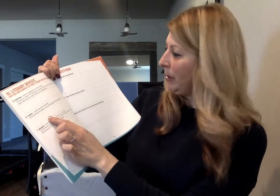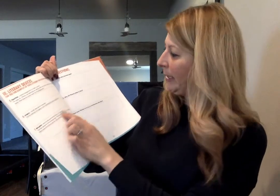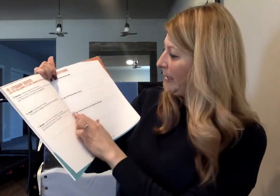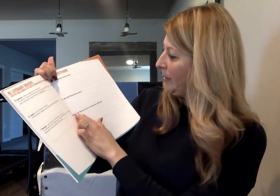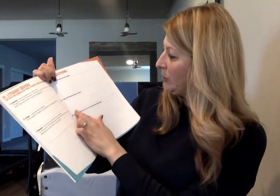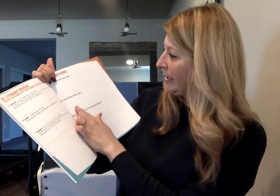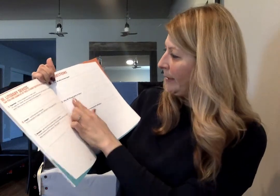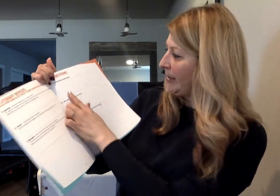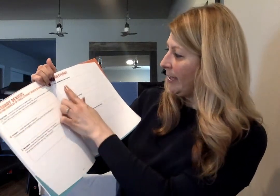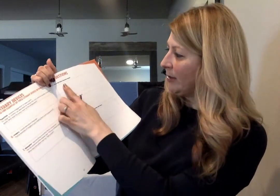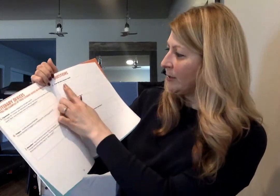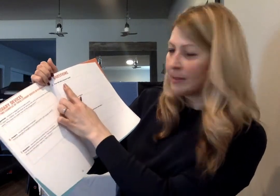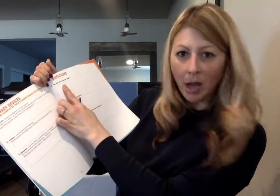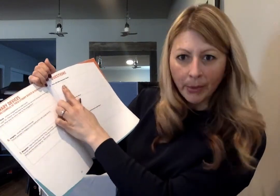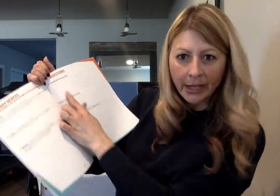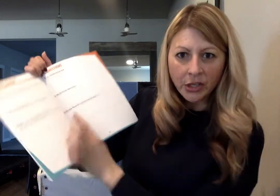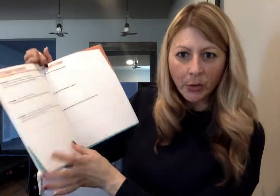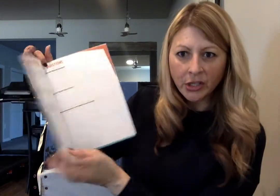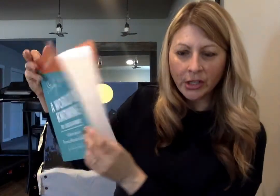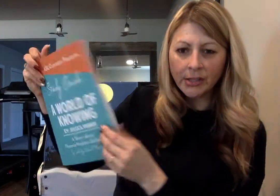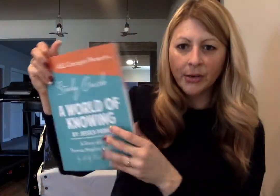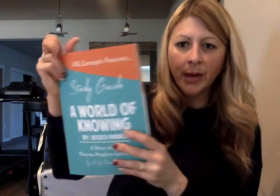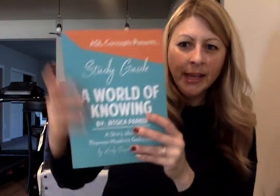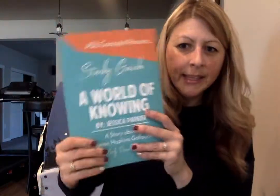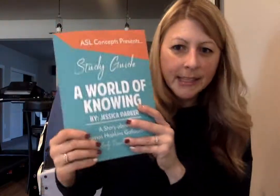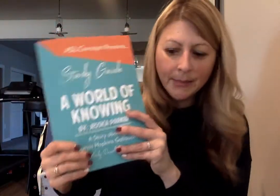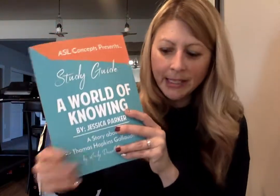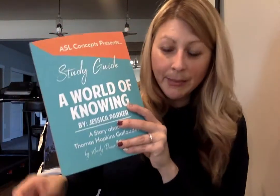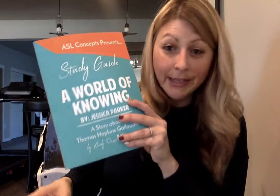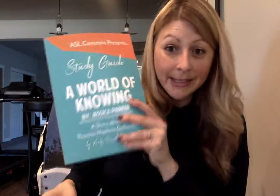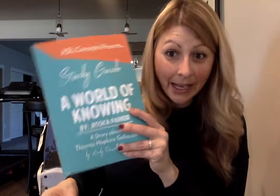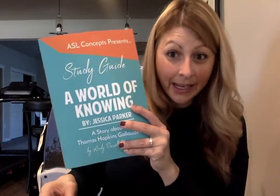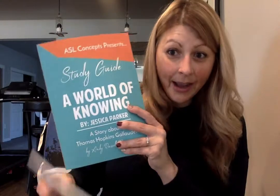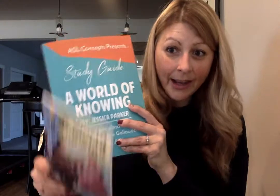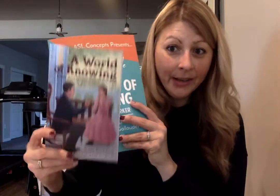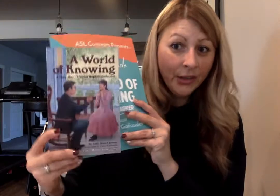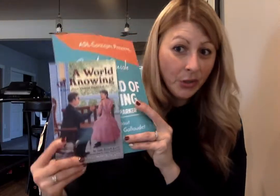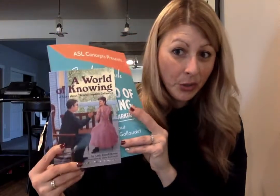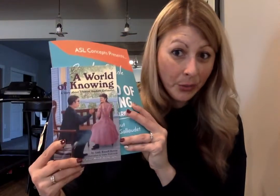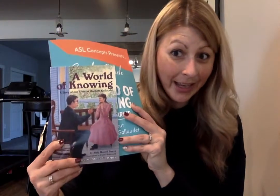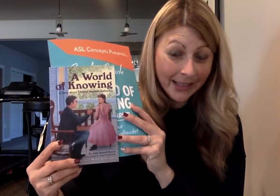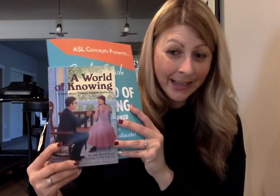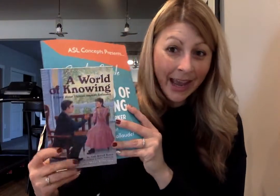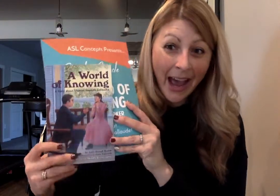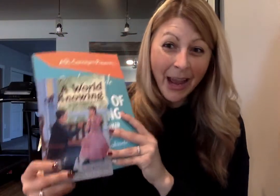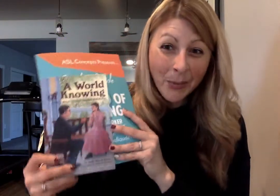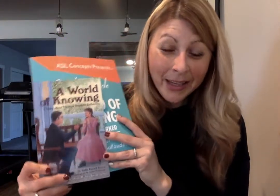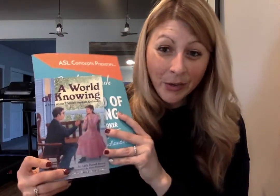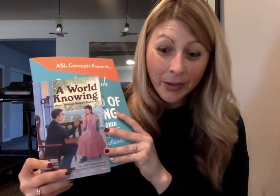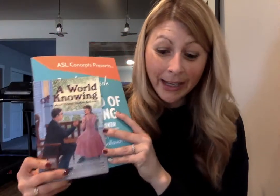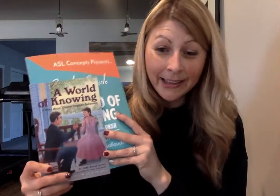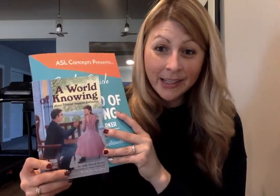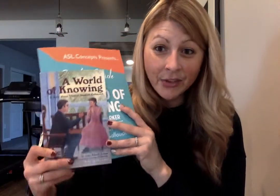hyperbole, imagery, but then also some comprehension questions. So this is meant to be a study guide to this. I really created this for